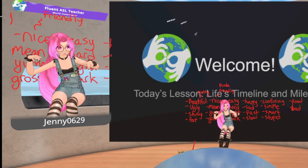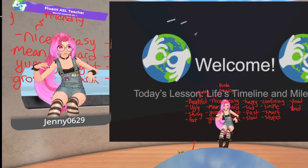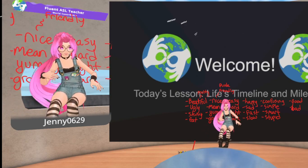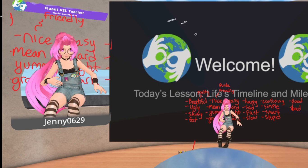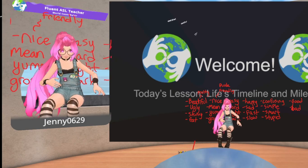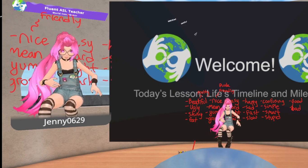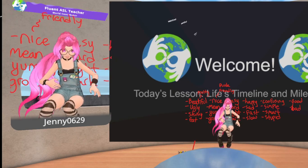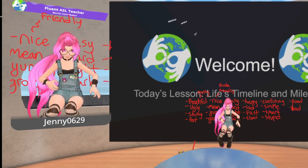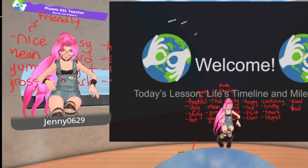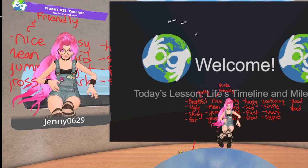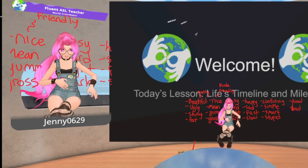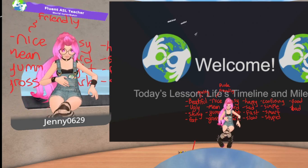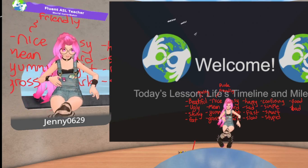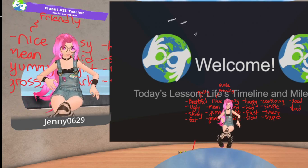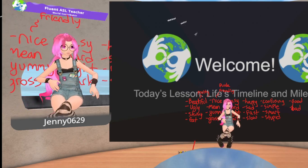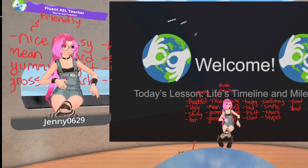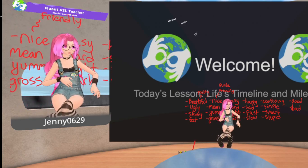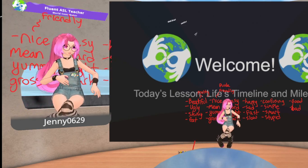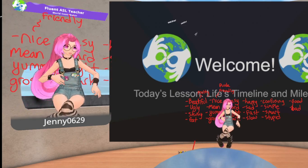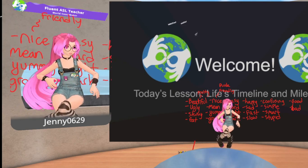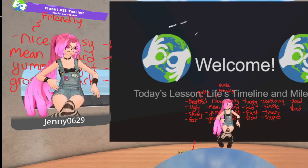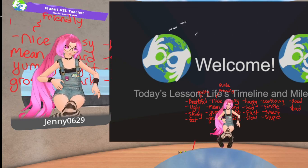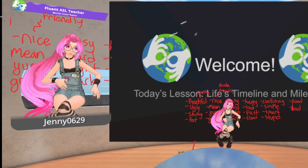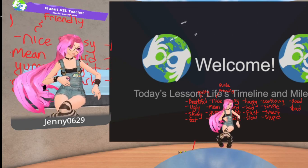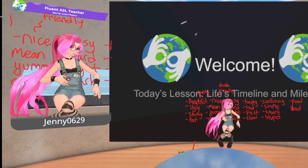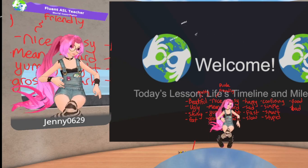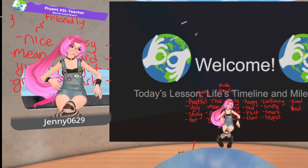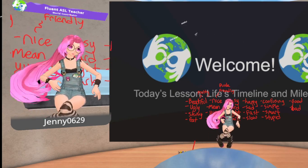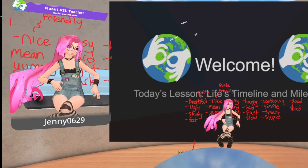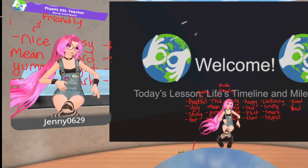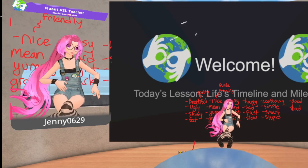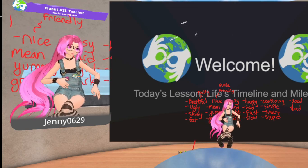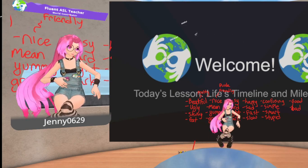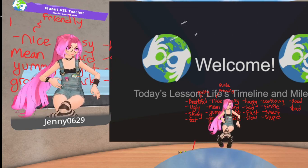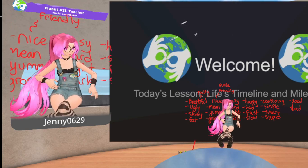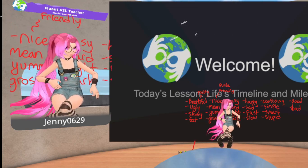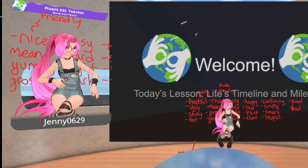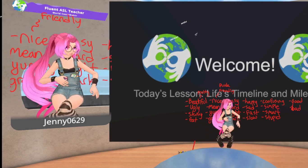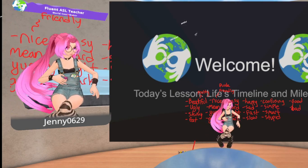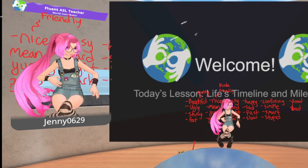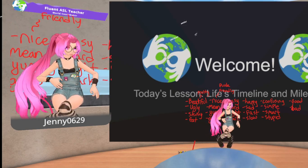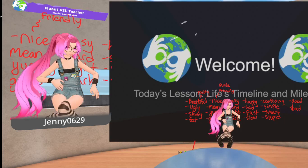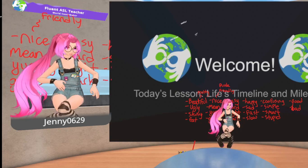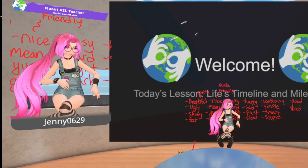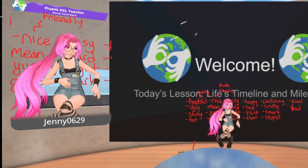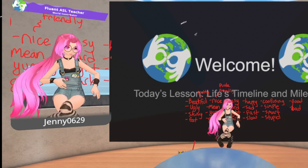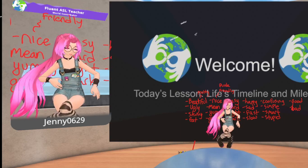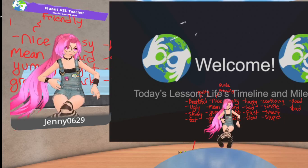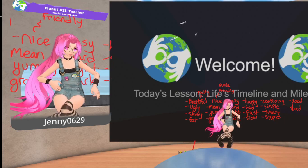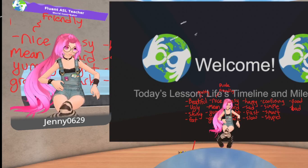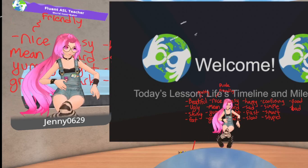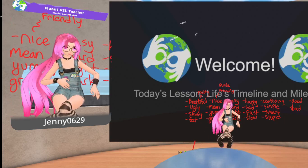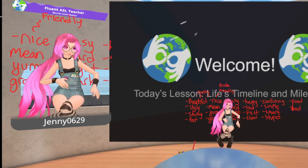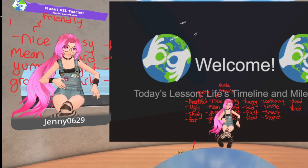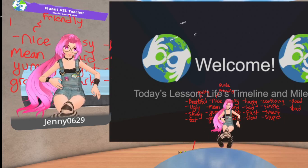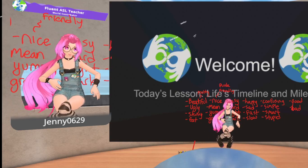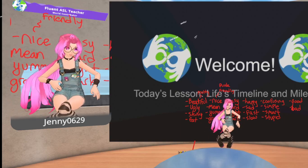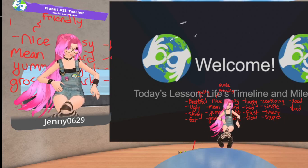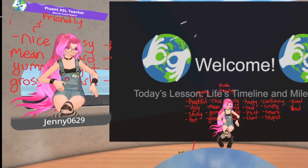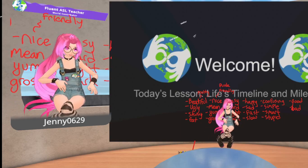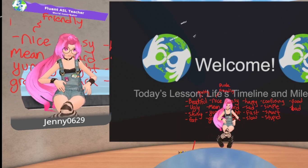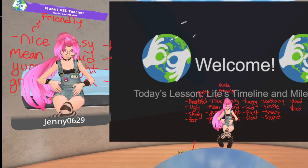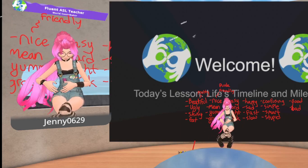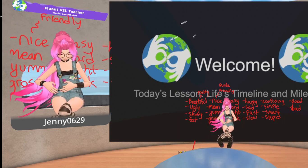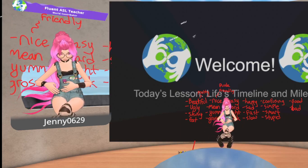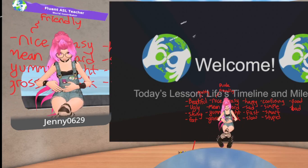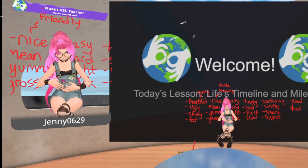animal, you make a claw hand shape, and you're going to make that same motion on your stomach, but it's a claw hand now. So it's gross.